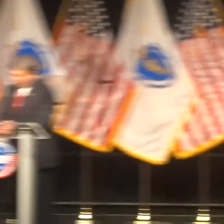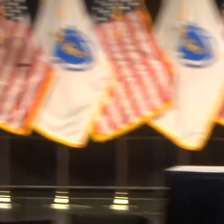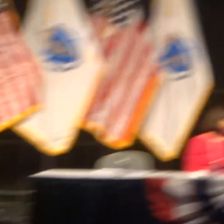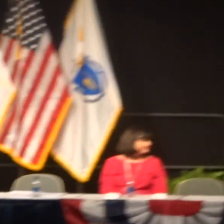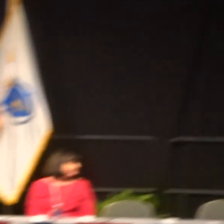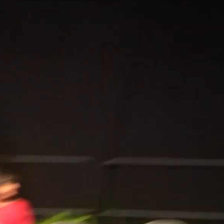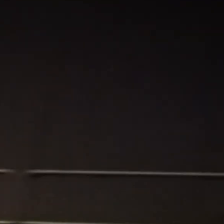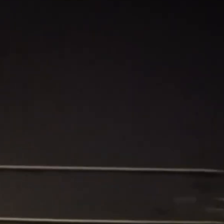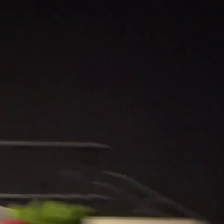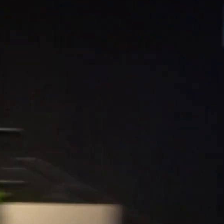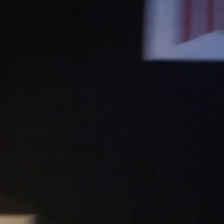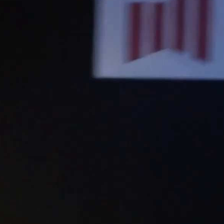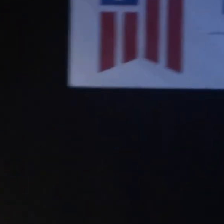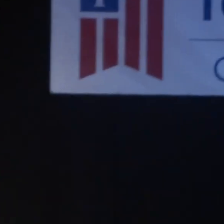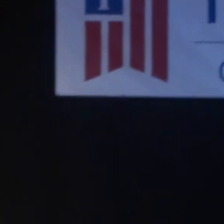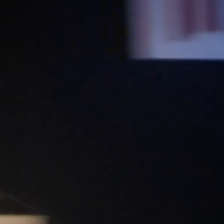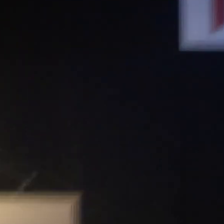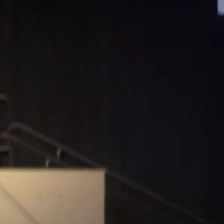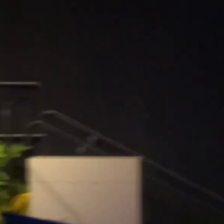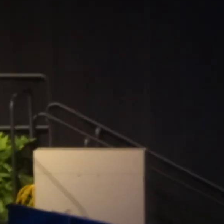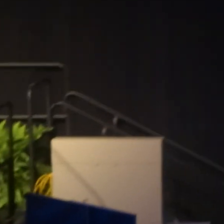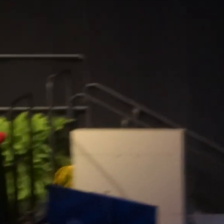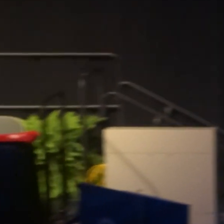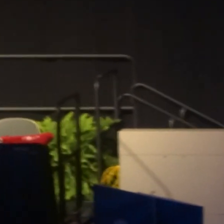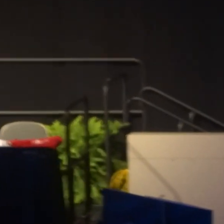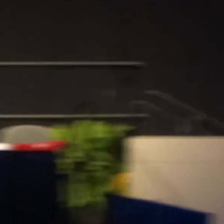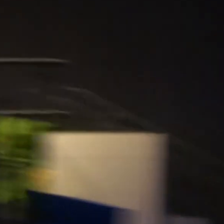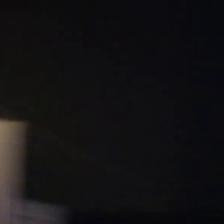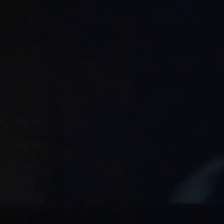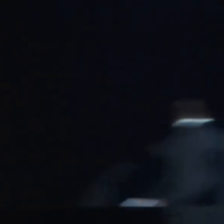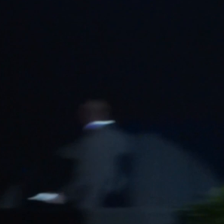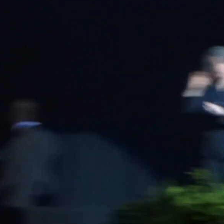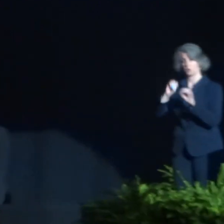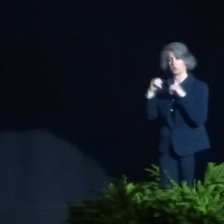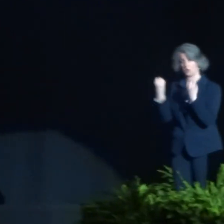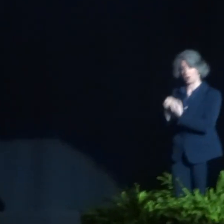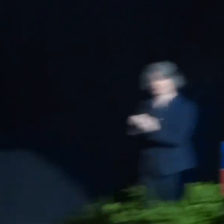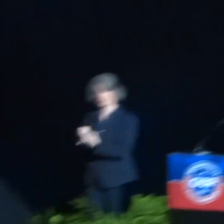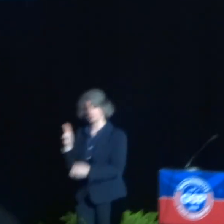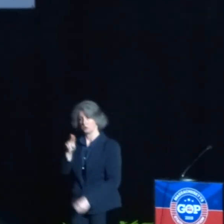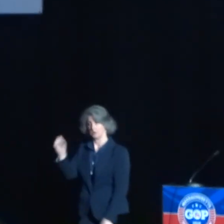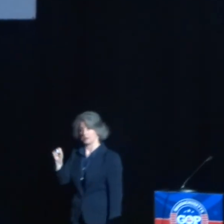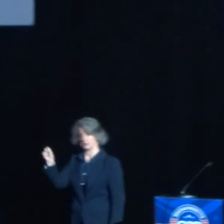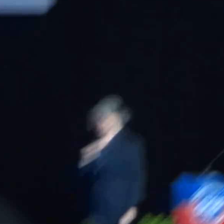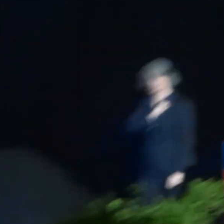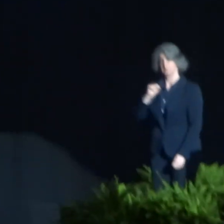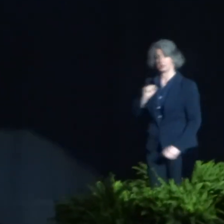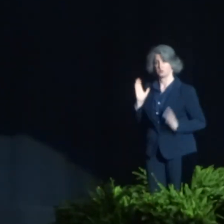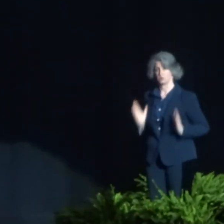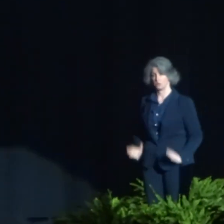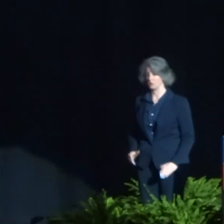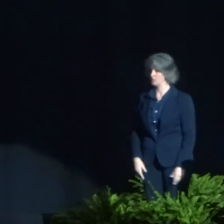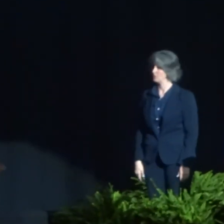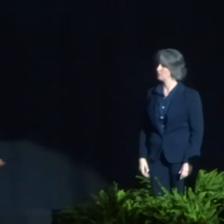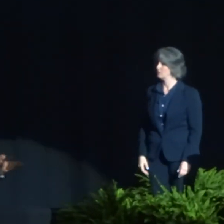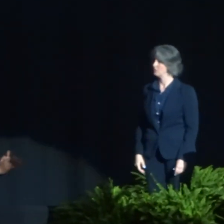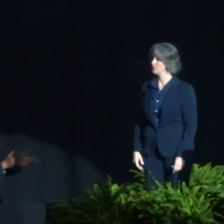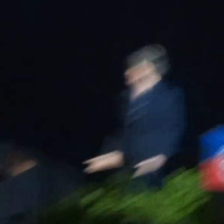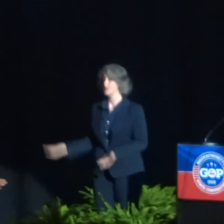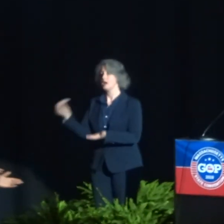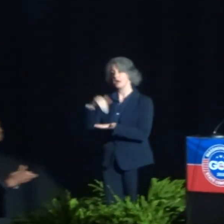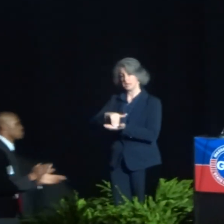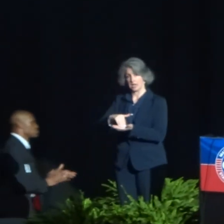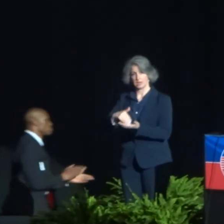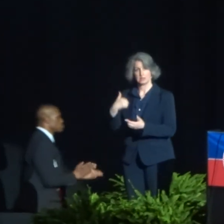Marlboro for nomination for this convention's endorsement for the office of United States Senator. And once again, I